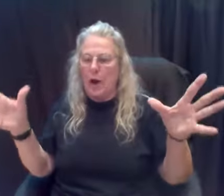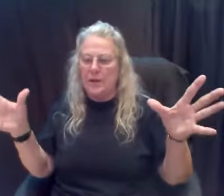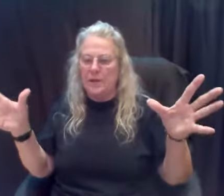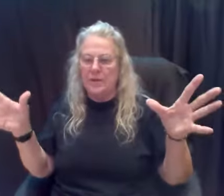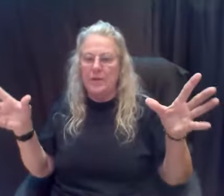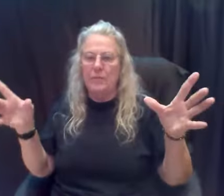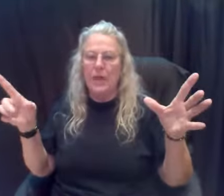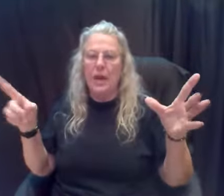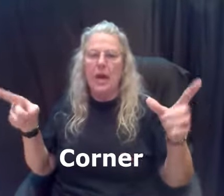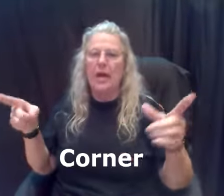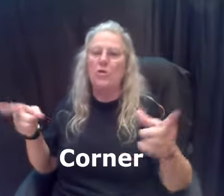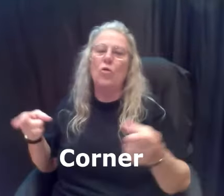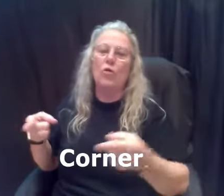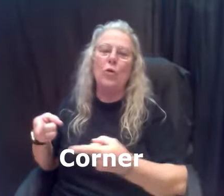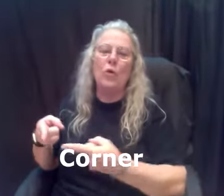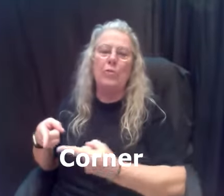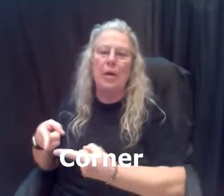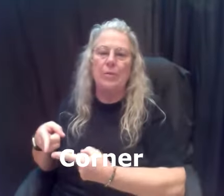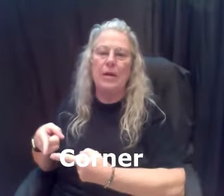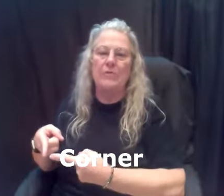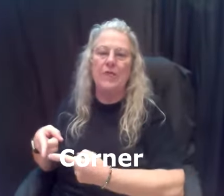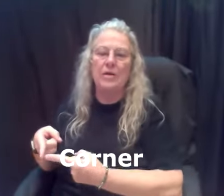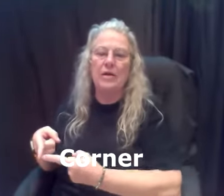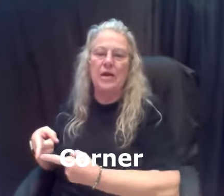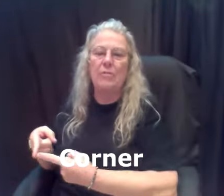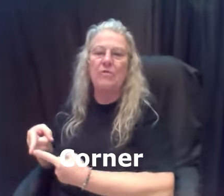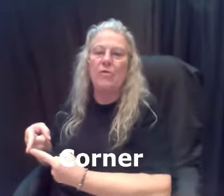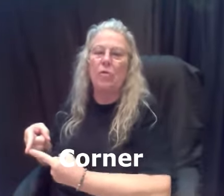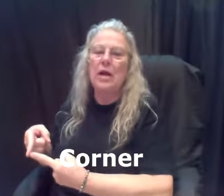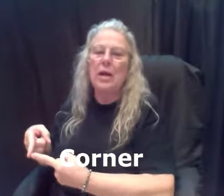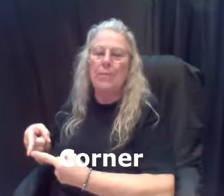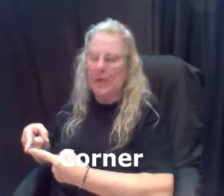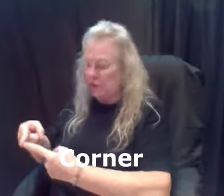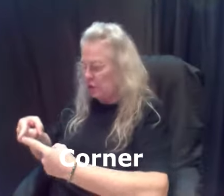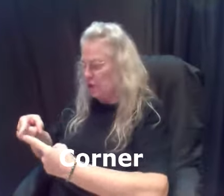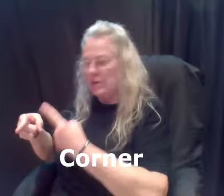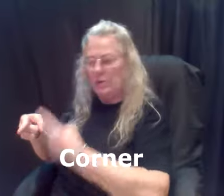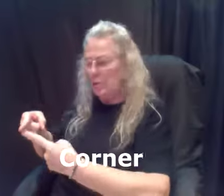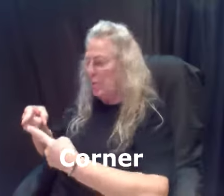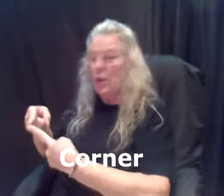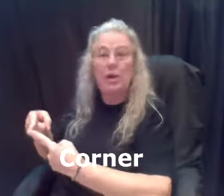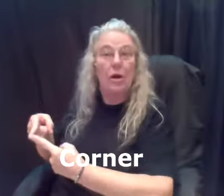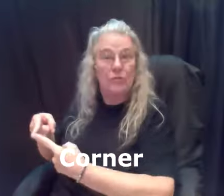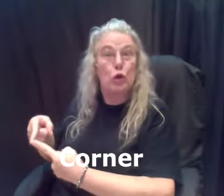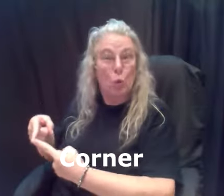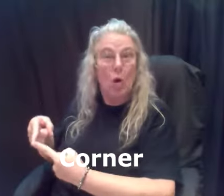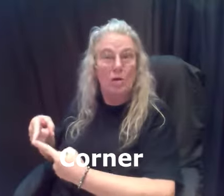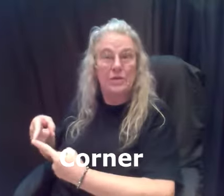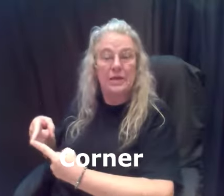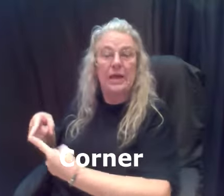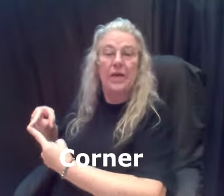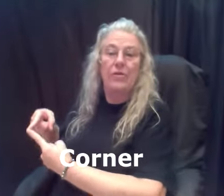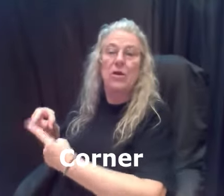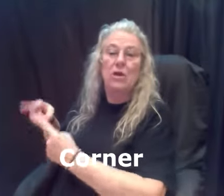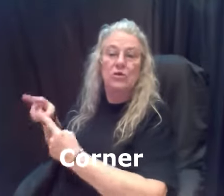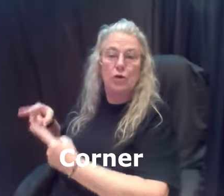Brighten. And corner, we probably have not done it before, but it's just the putting of two walls together. So your